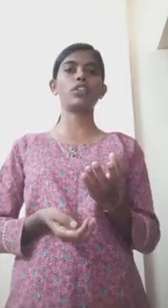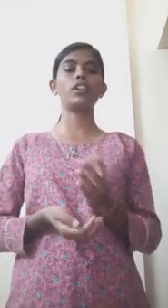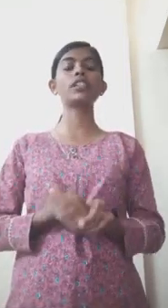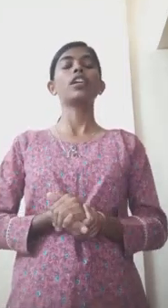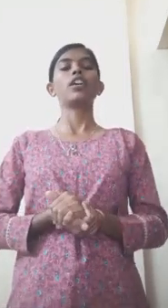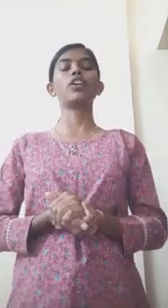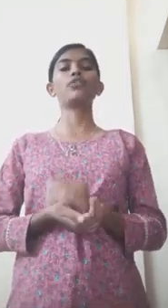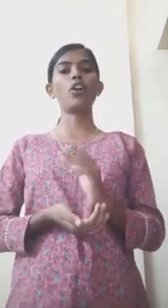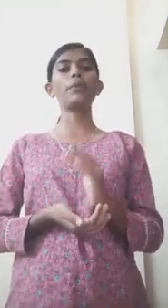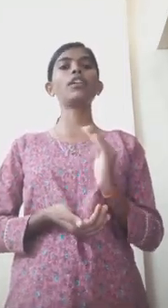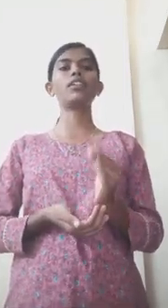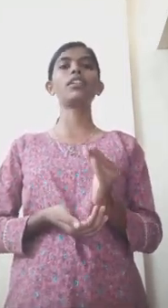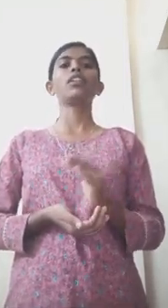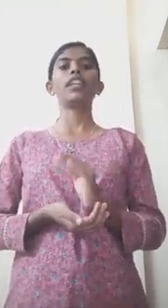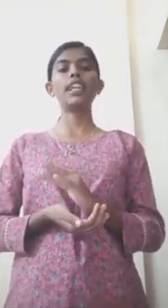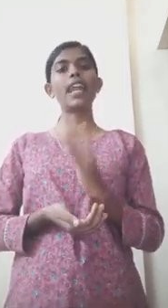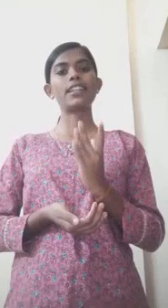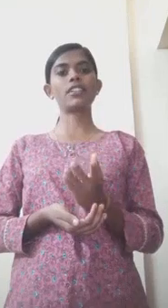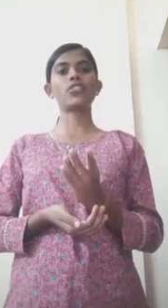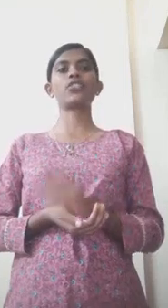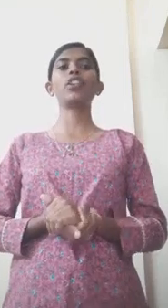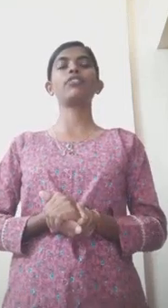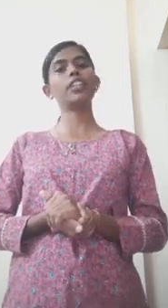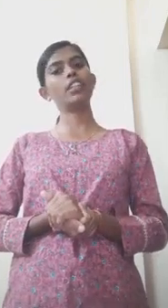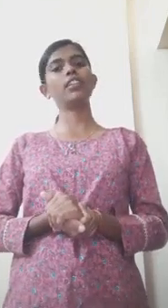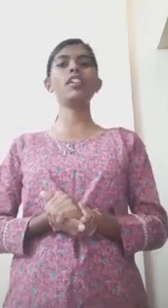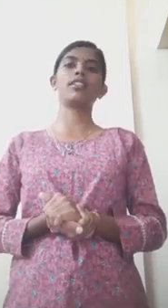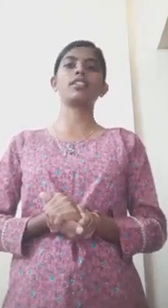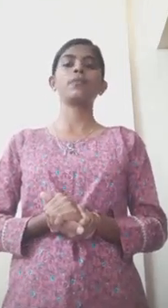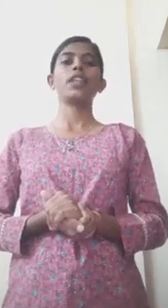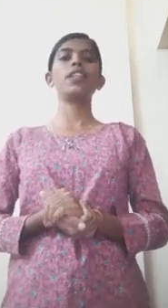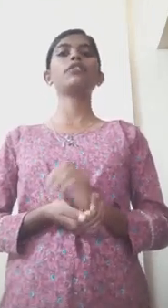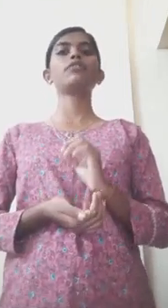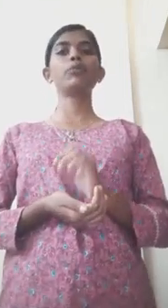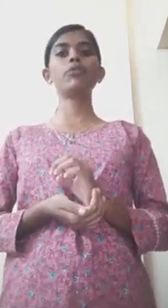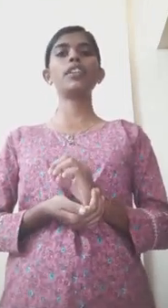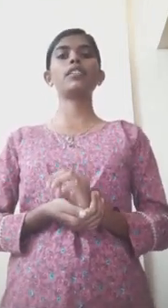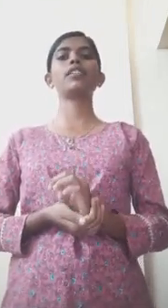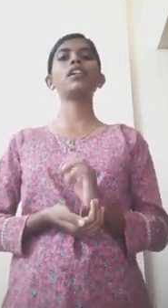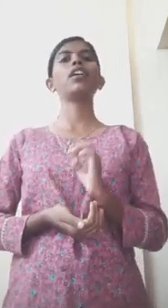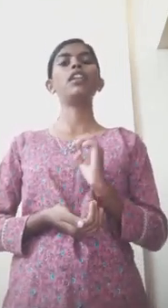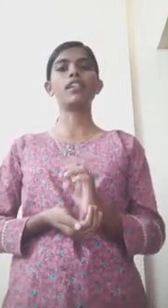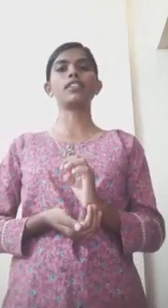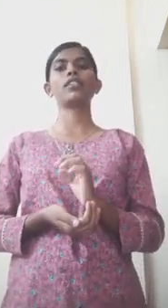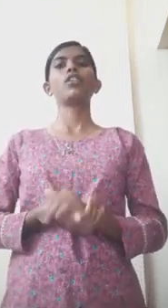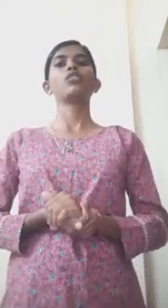bronchioles, forming a tree-like structure within the lungs. Then fifth one is the lungs.